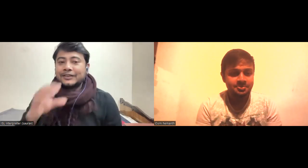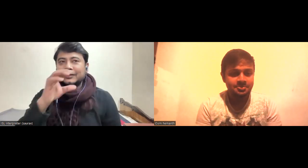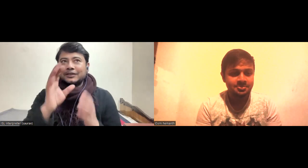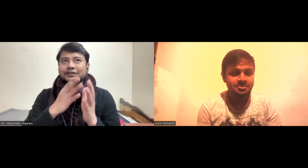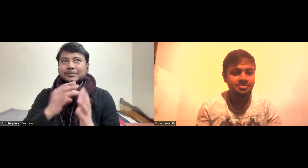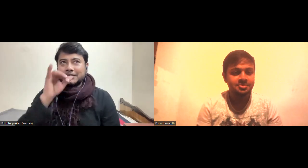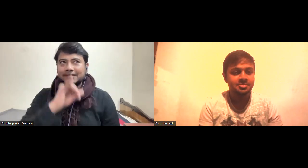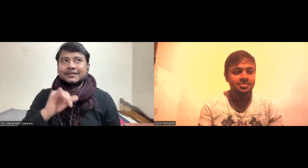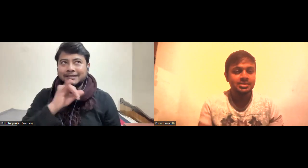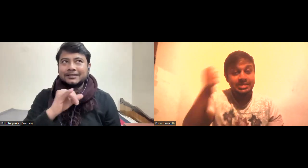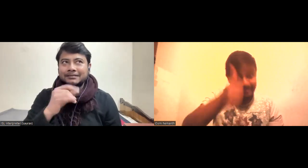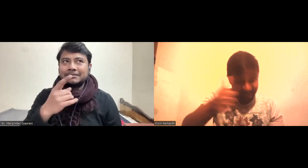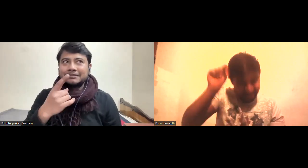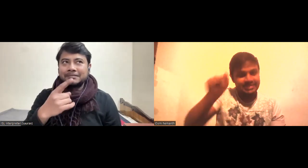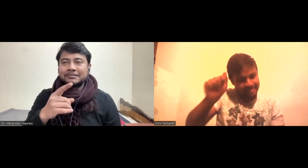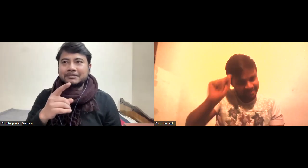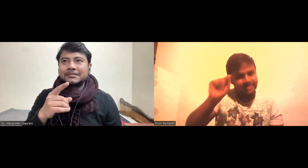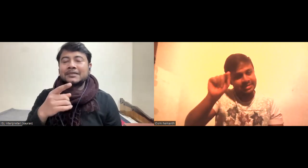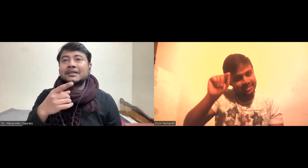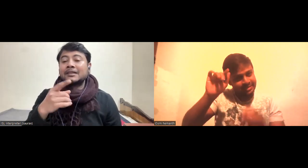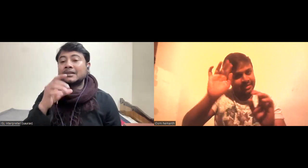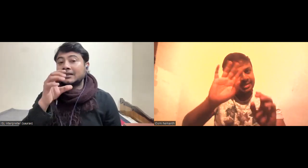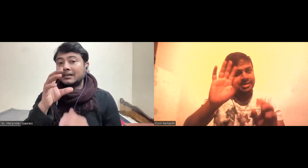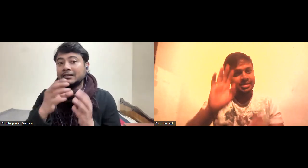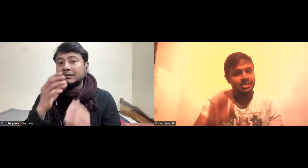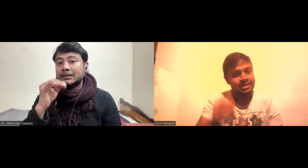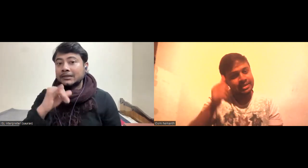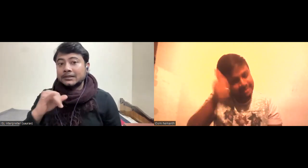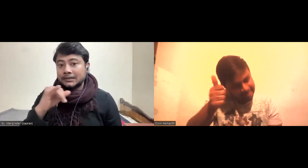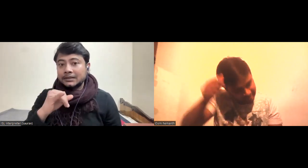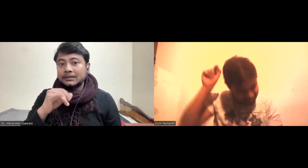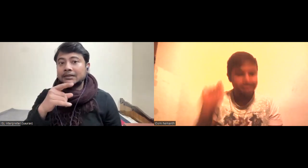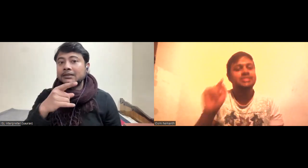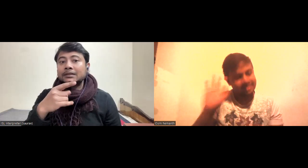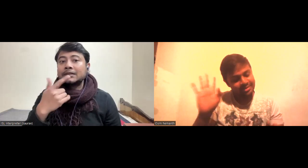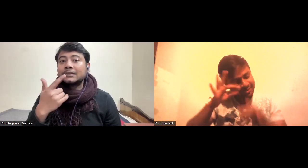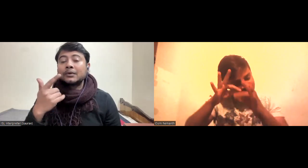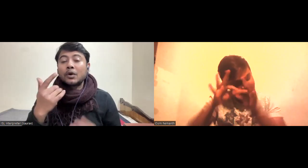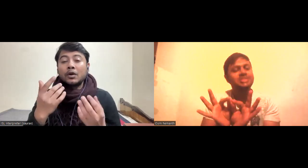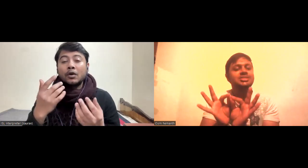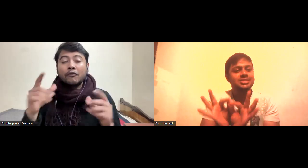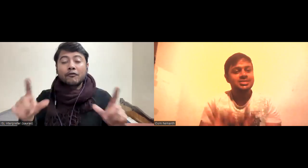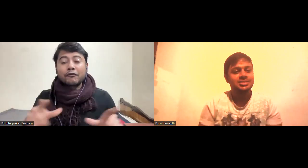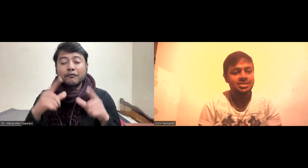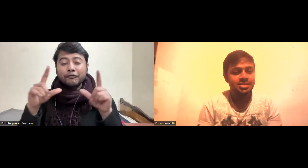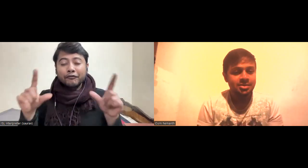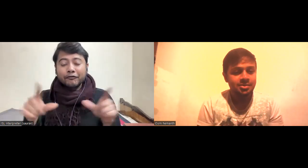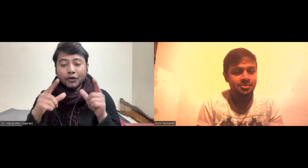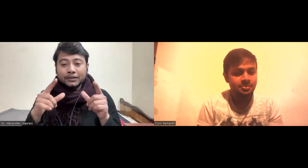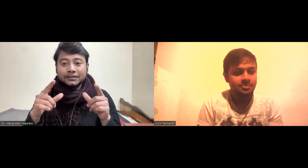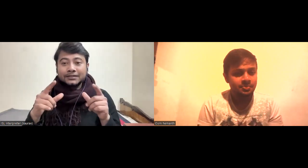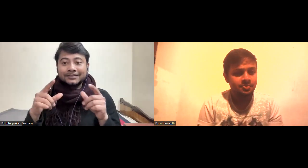talks about all this Ashtanga yoga where the person goes to the forest and meditates.